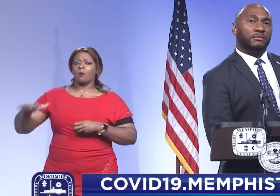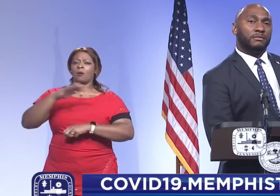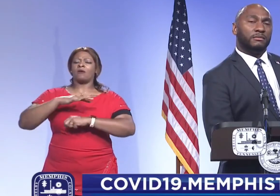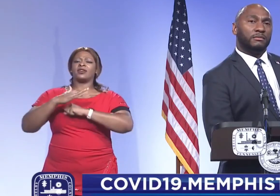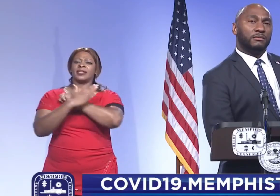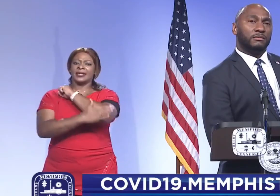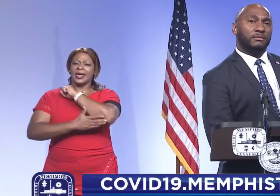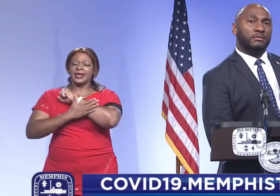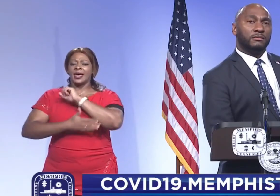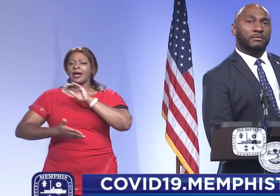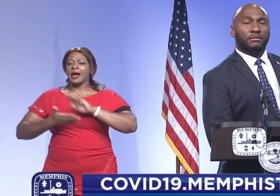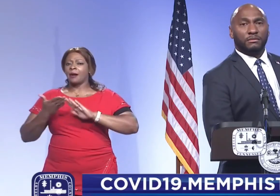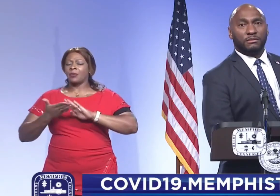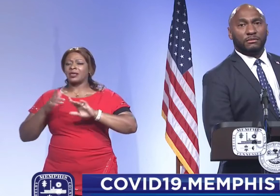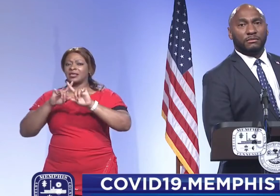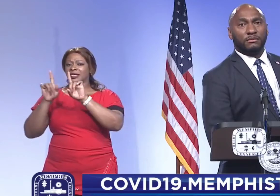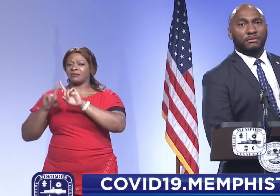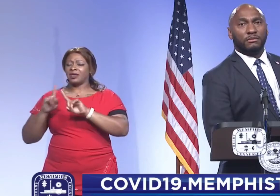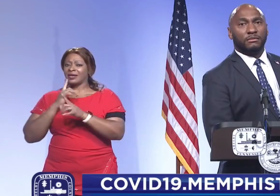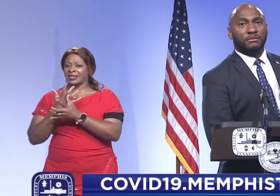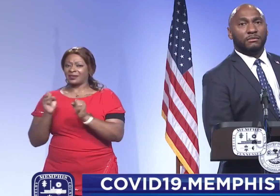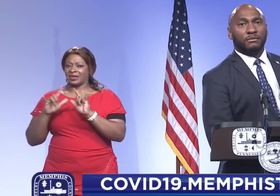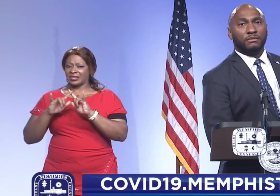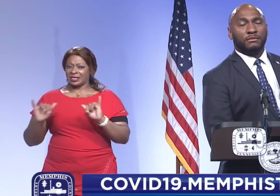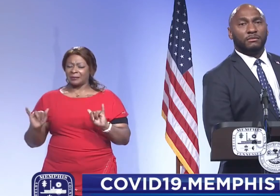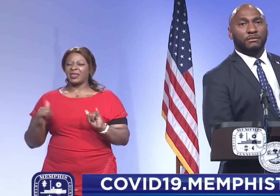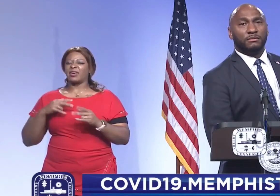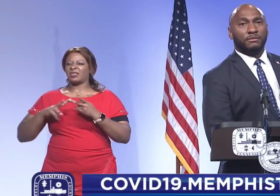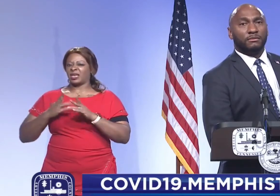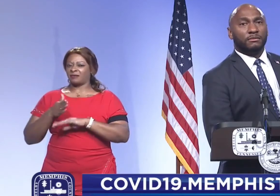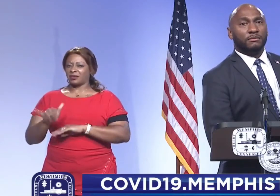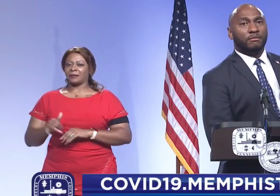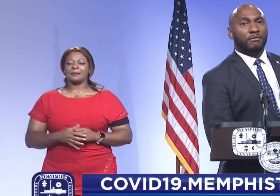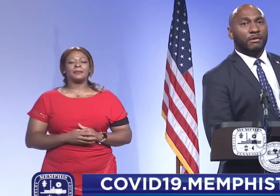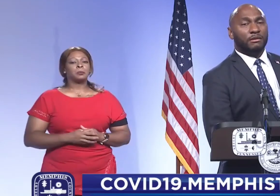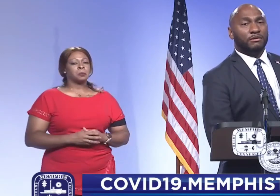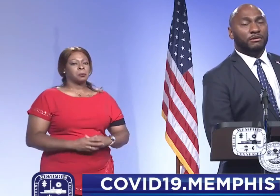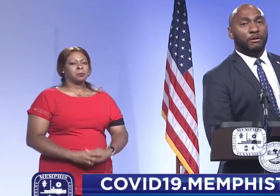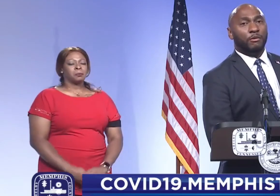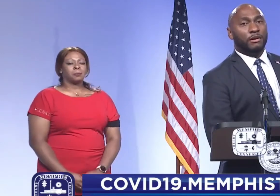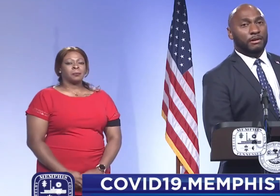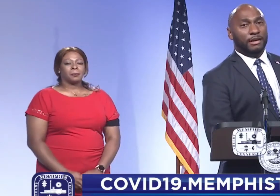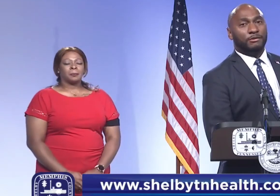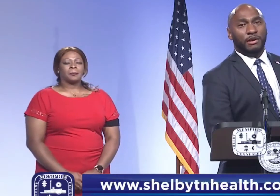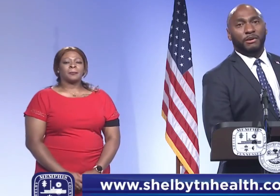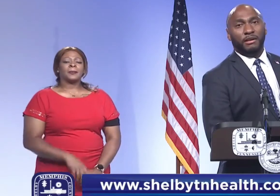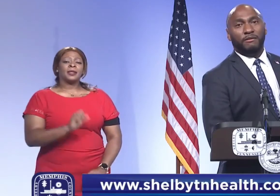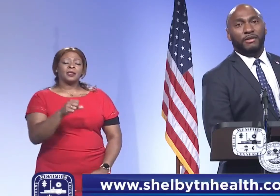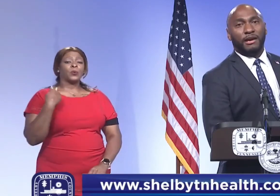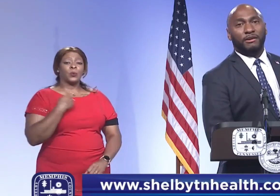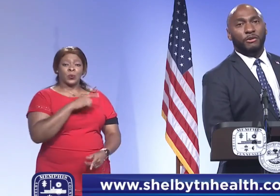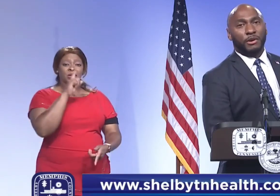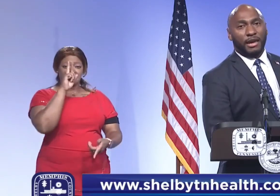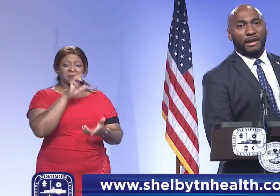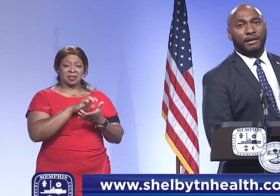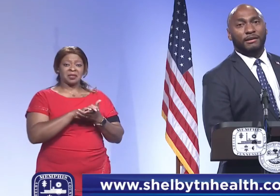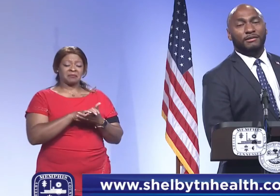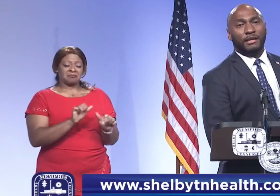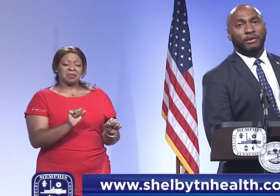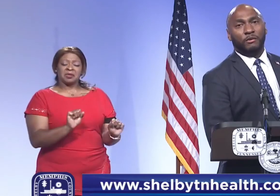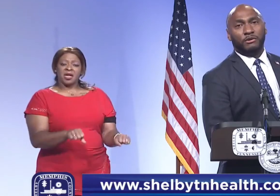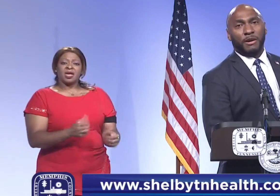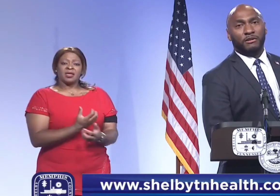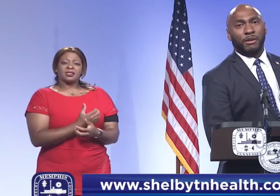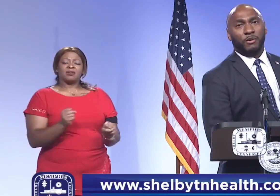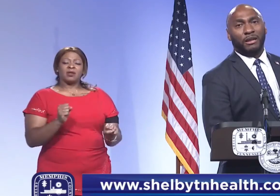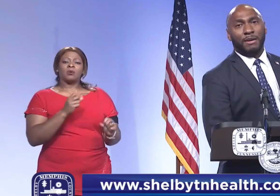county operate differently and safely at the same time? Then I have a follow-up. So yes, we believe that you can safely